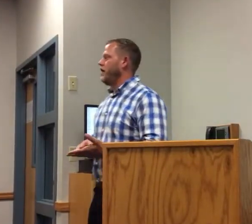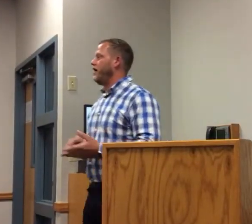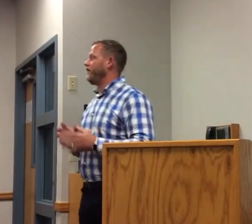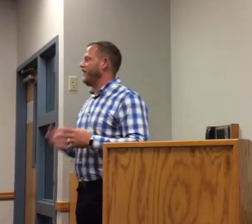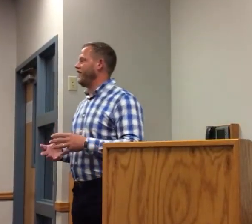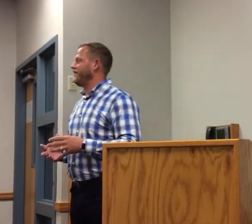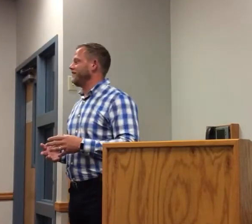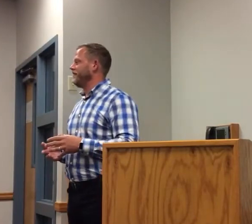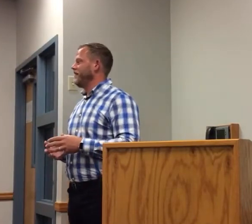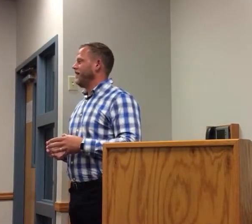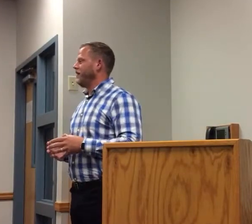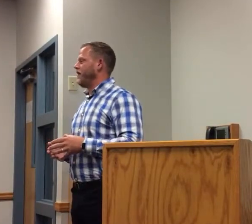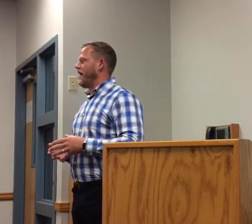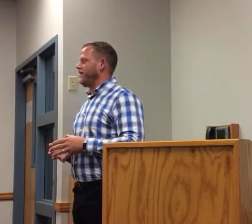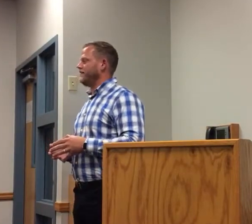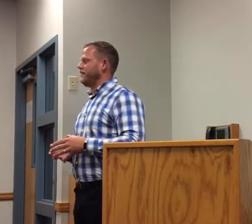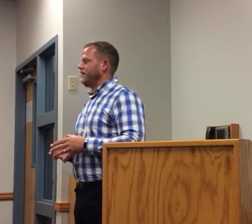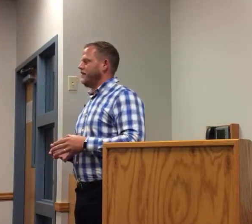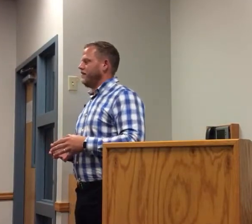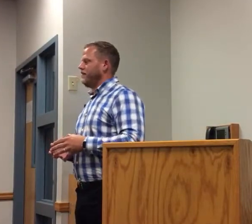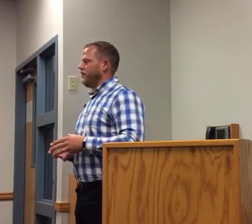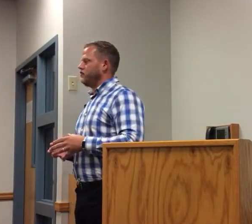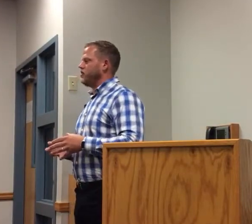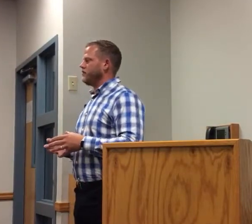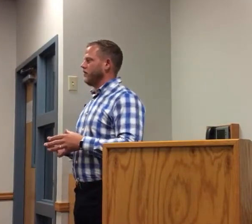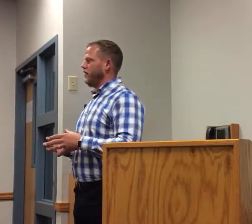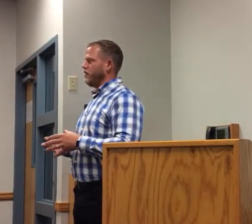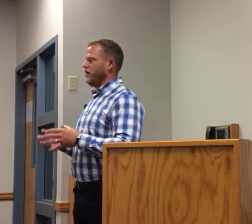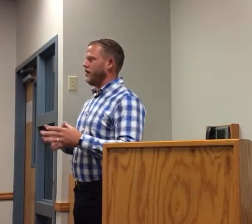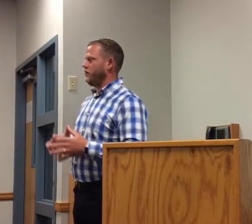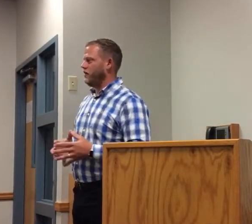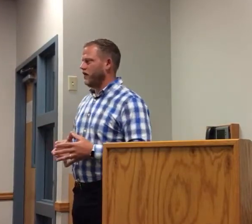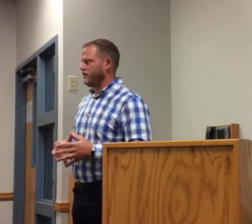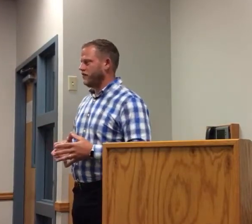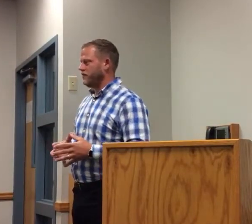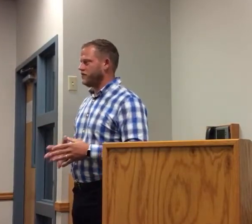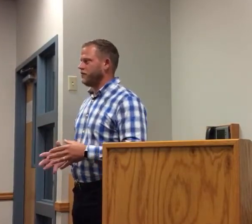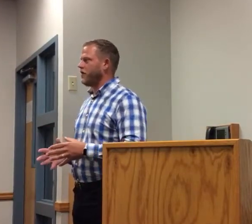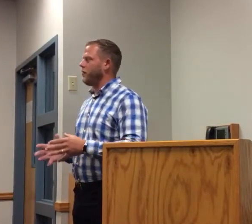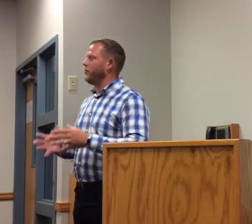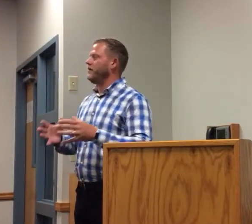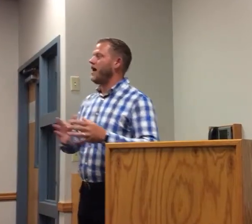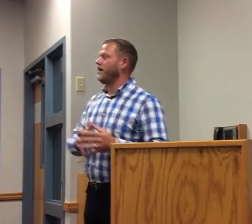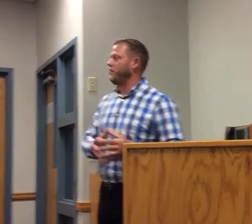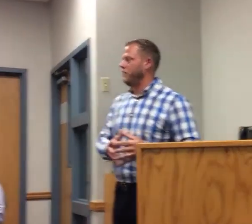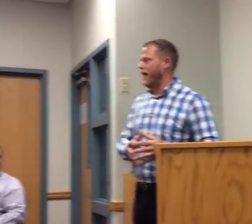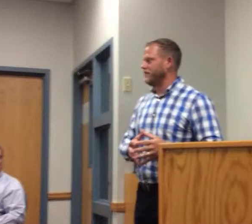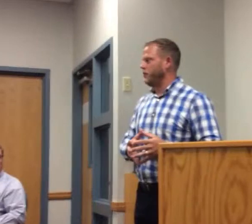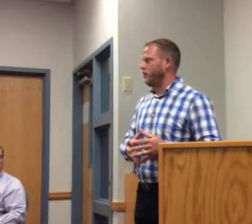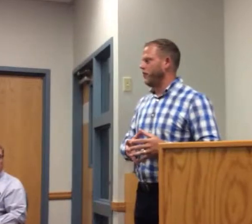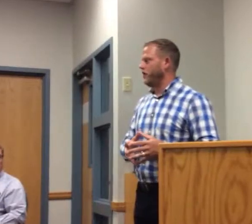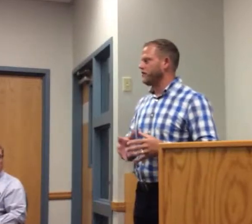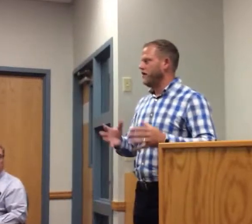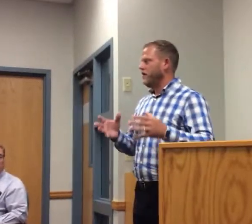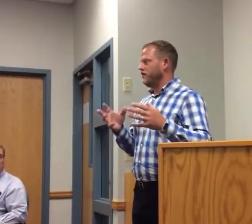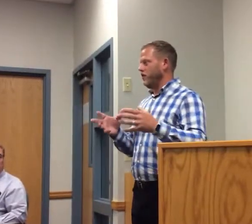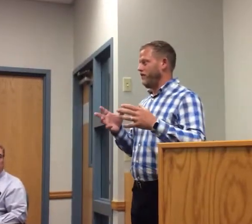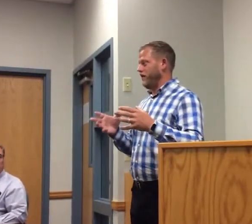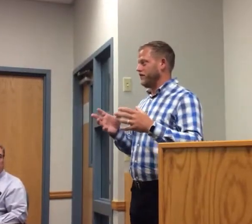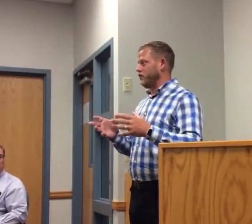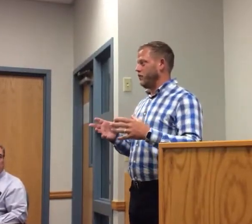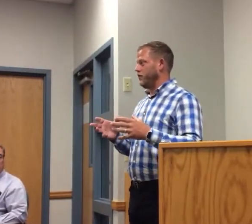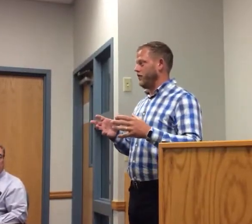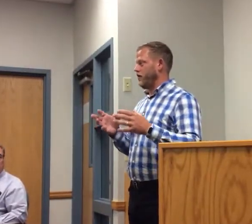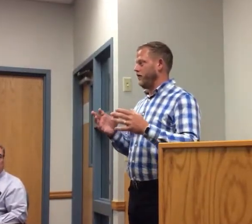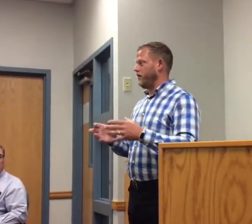niche of kids that generally aren't going to be wrestlers. They're probably not going to be basketball players. So